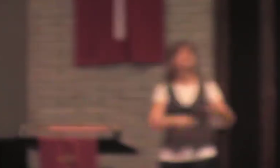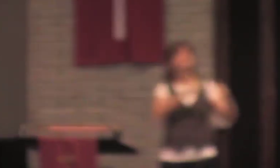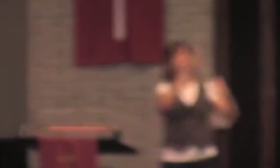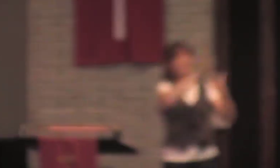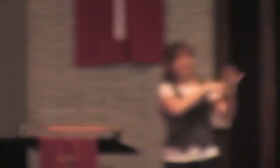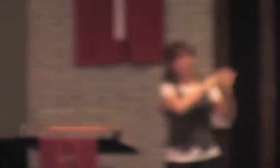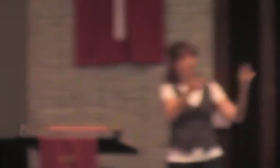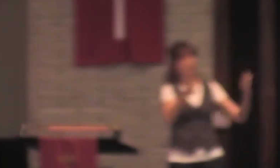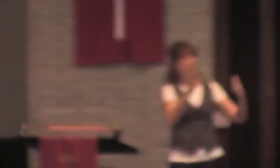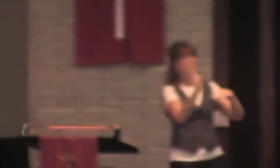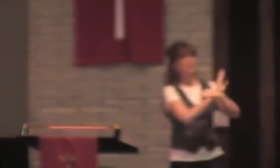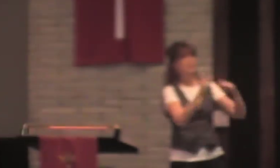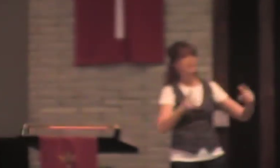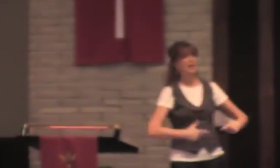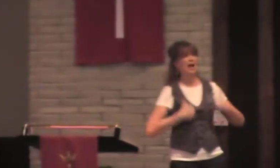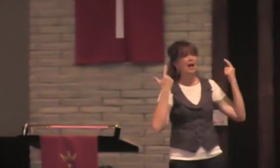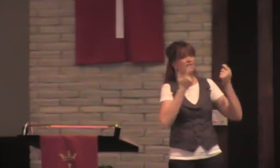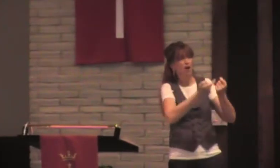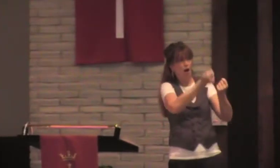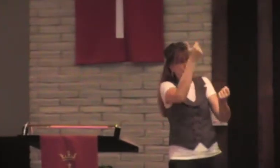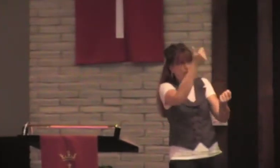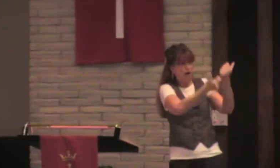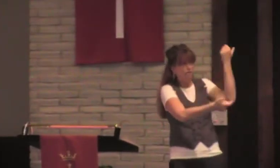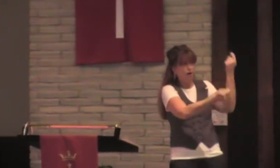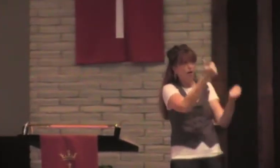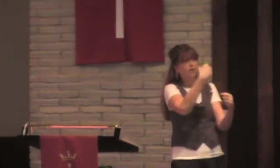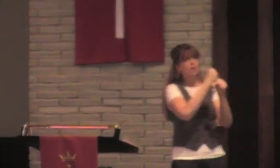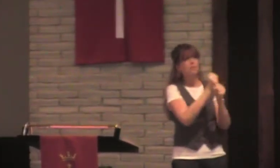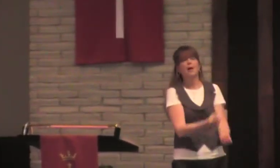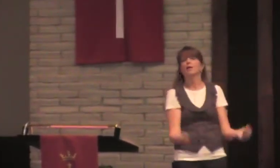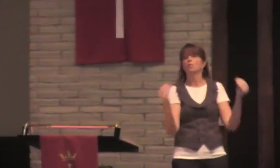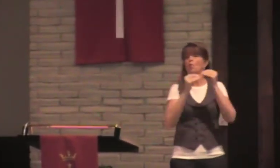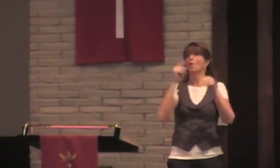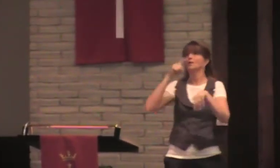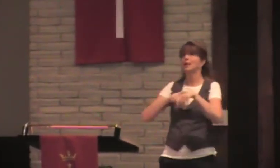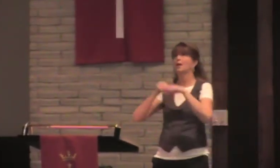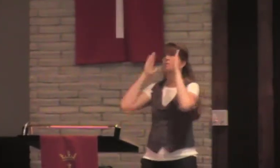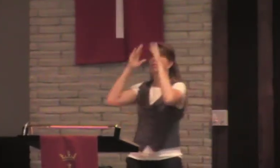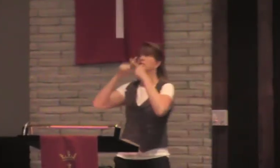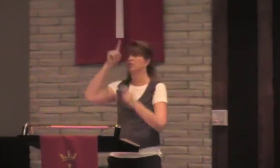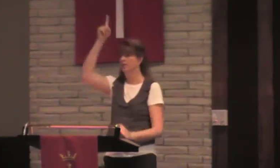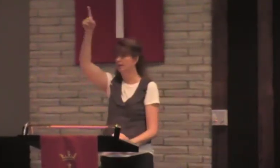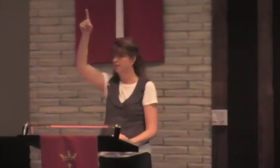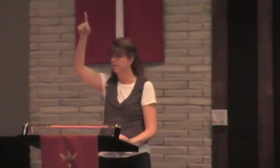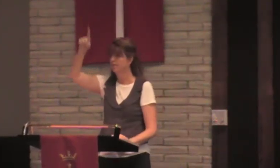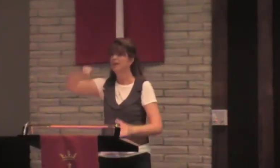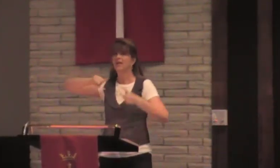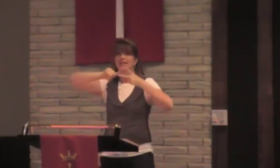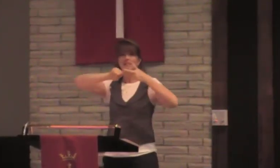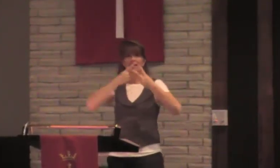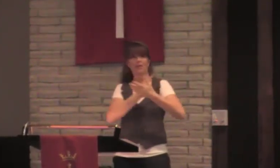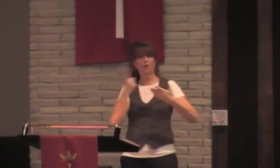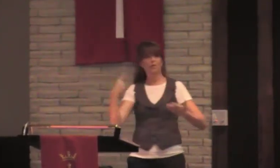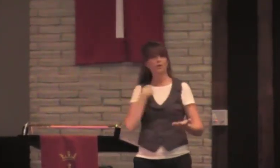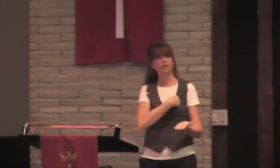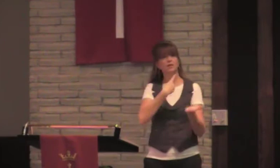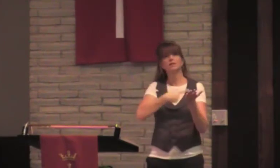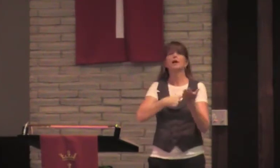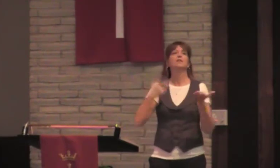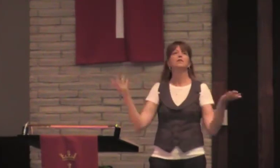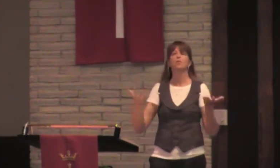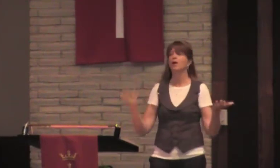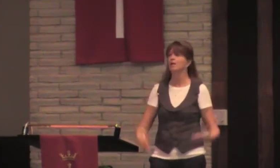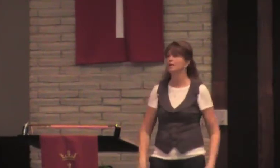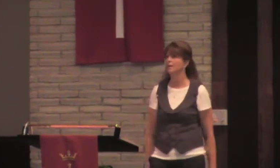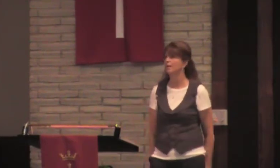So the first week, we talked about getting rid of things in life to make more time to be attentive to Him.